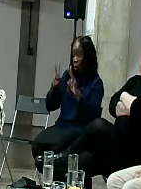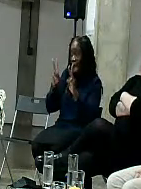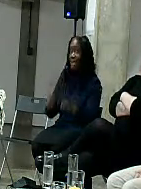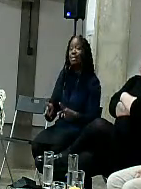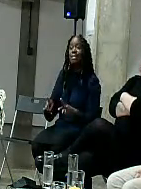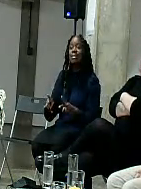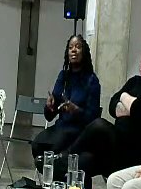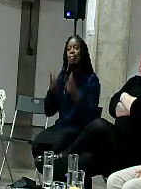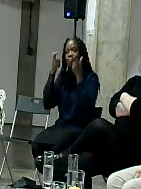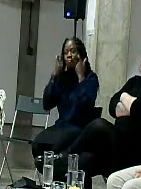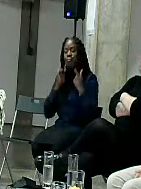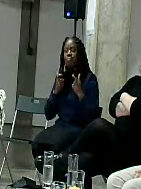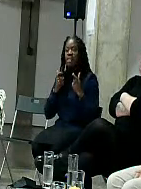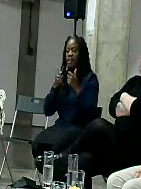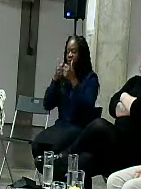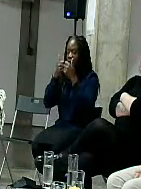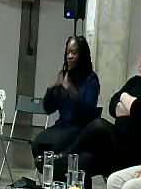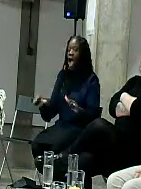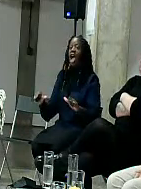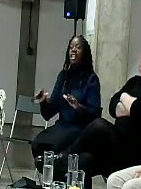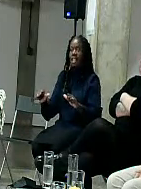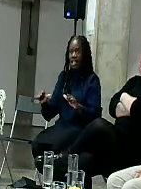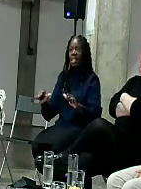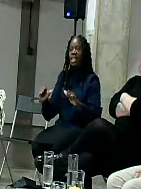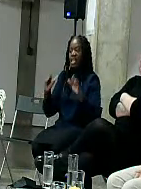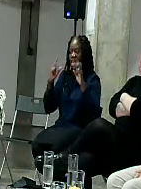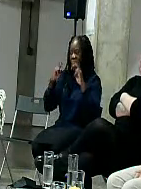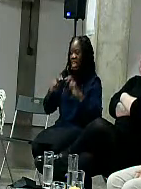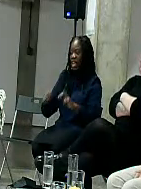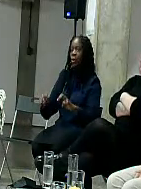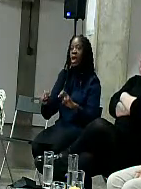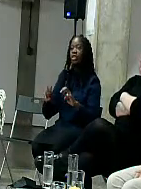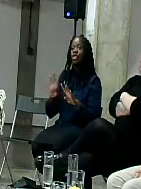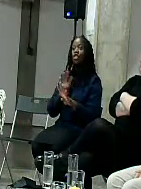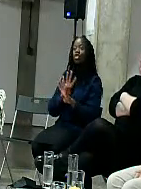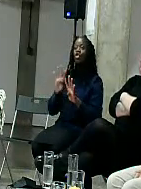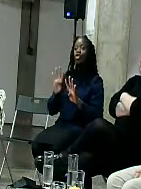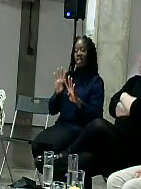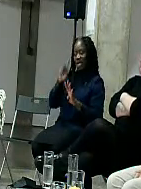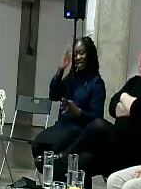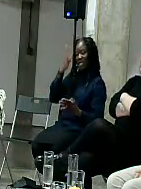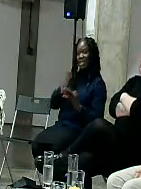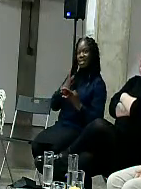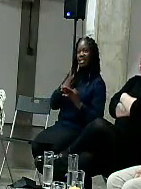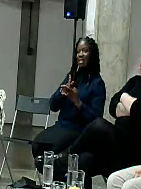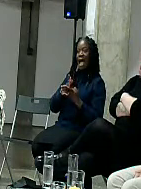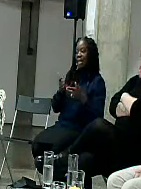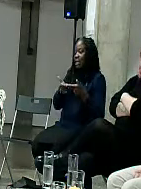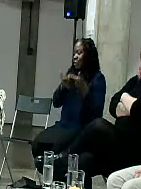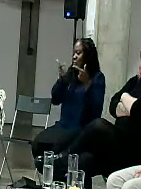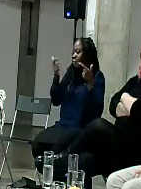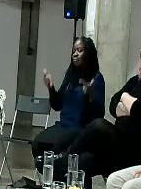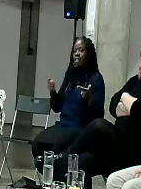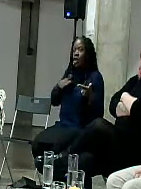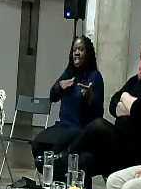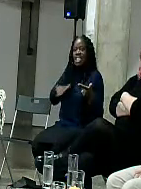And we finally did, and the jury found that it was unnecessary, excessive,